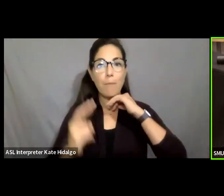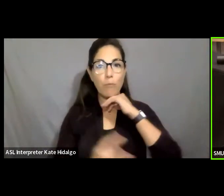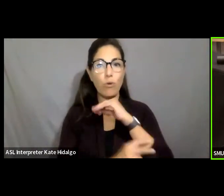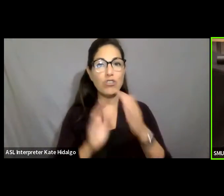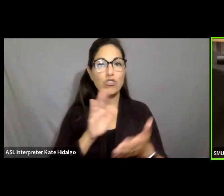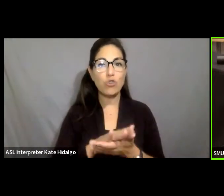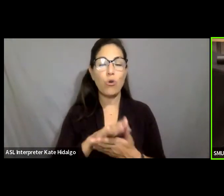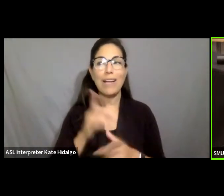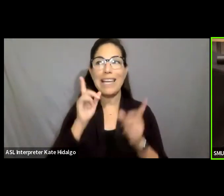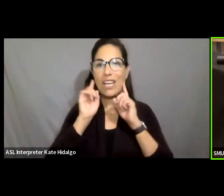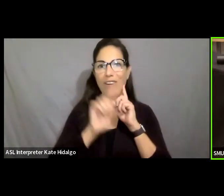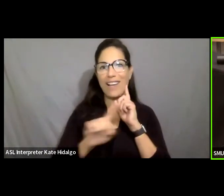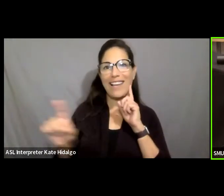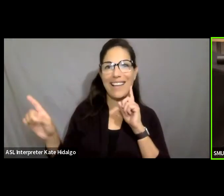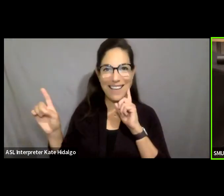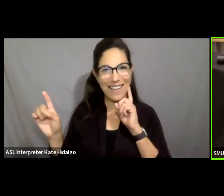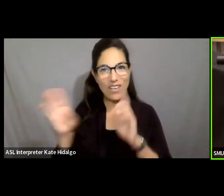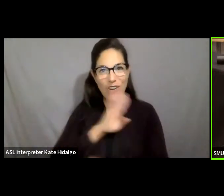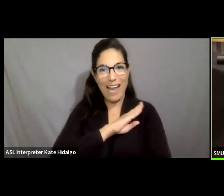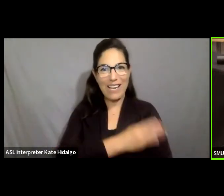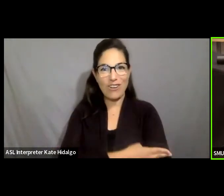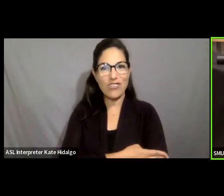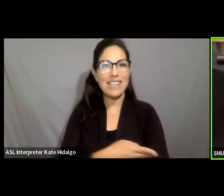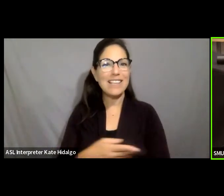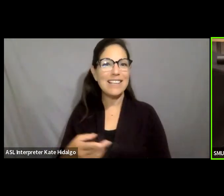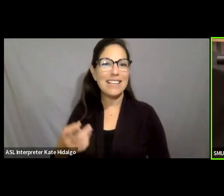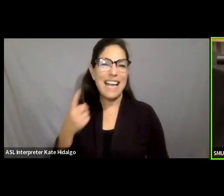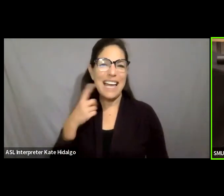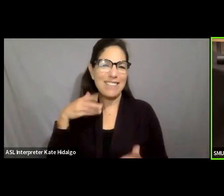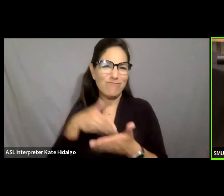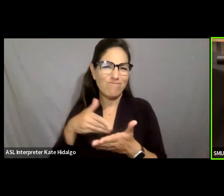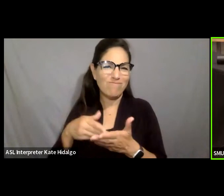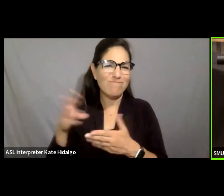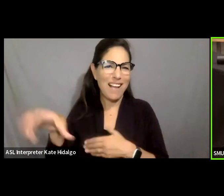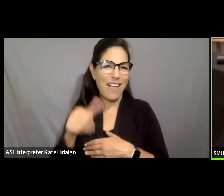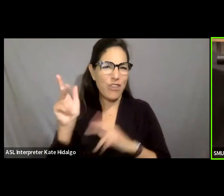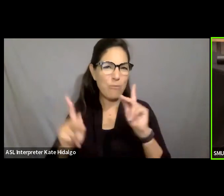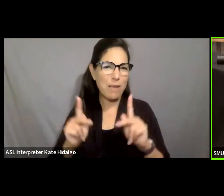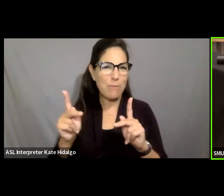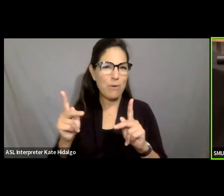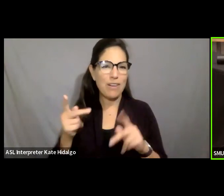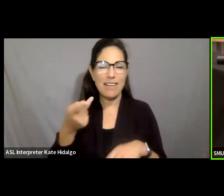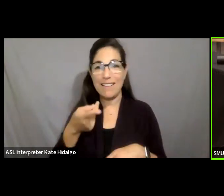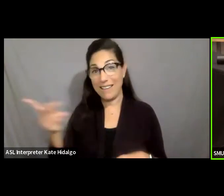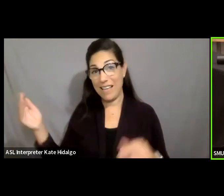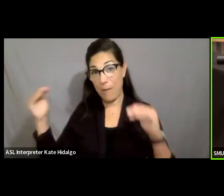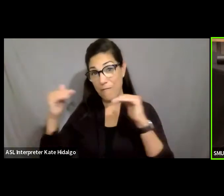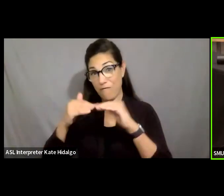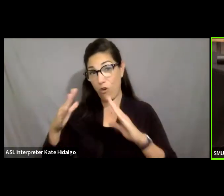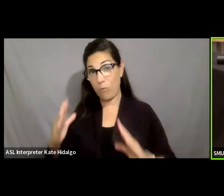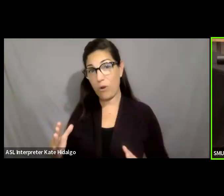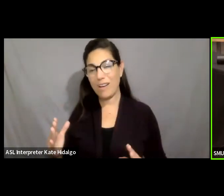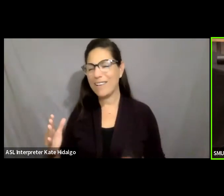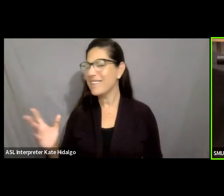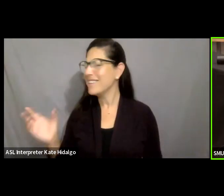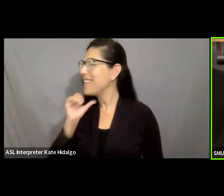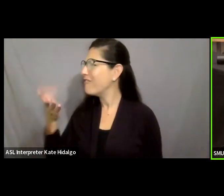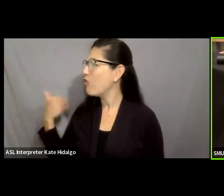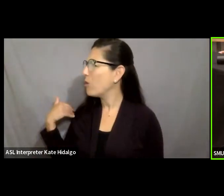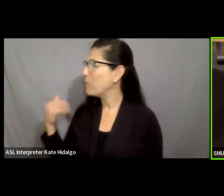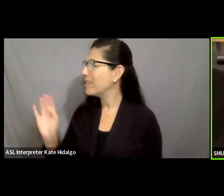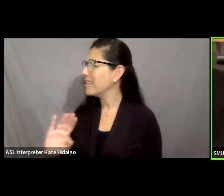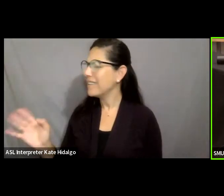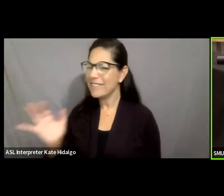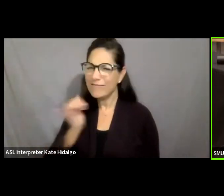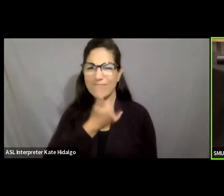hearing that energy. And I echo what my former colleagues right here, my colleagues, not former colleagues. That